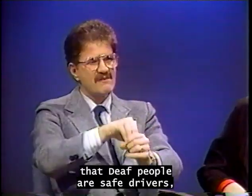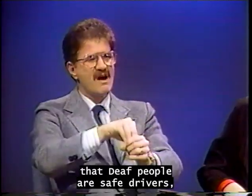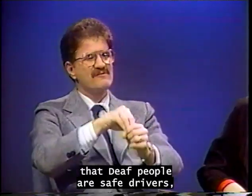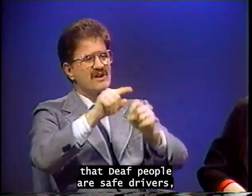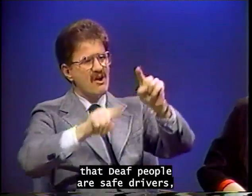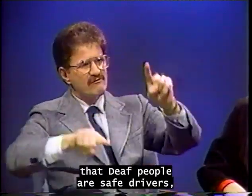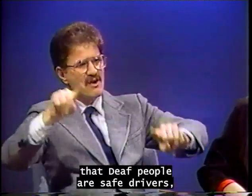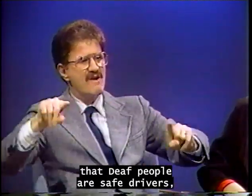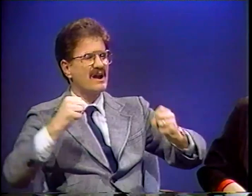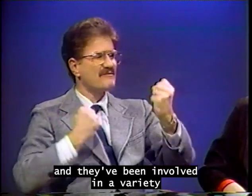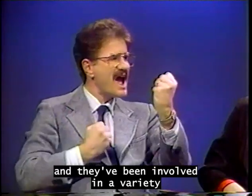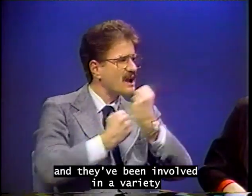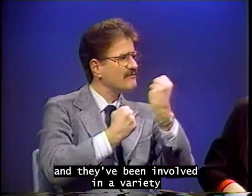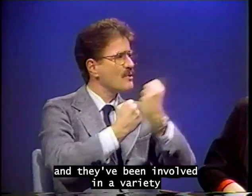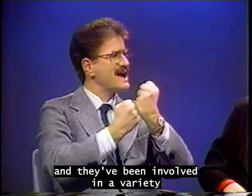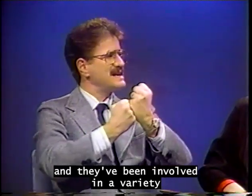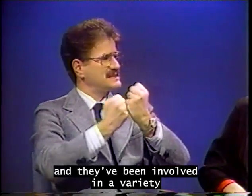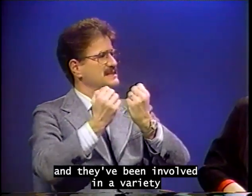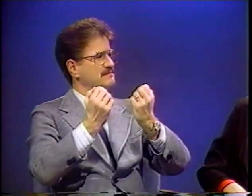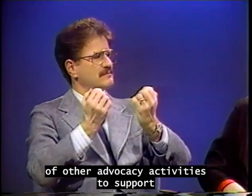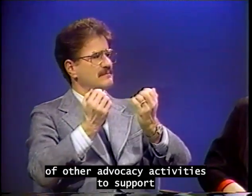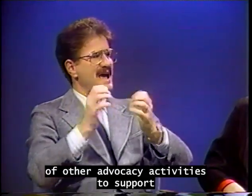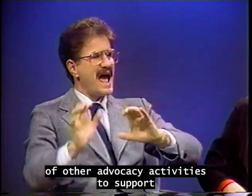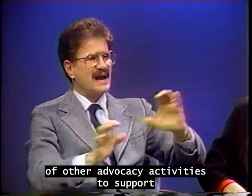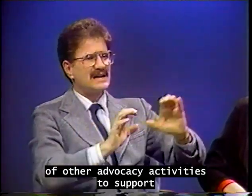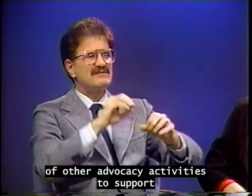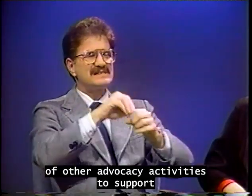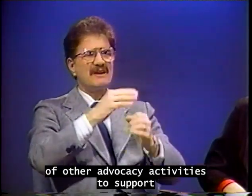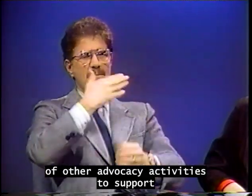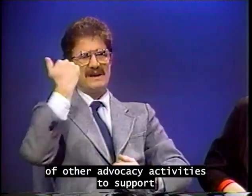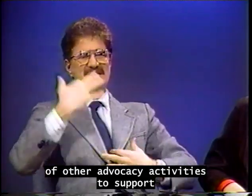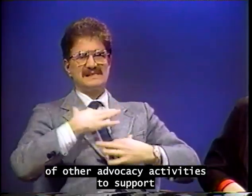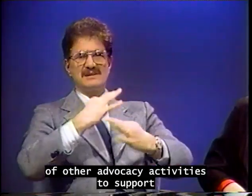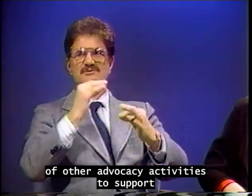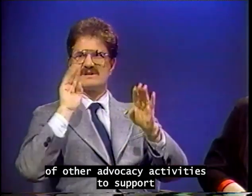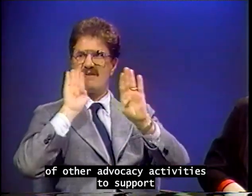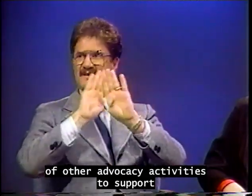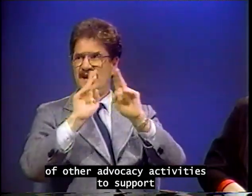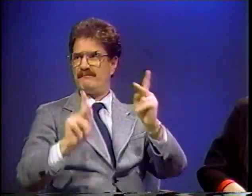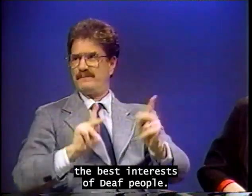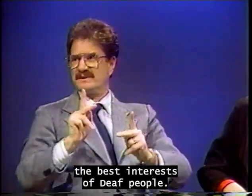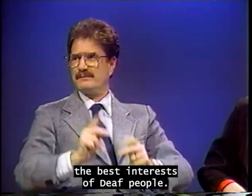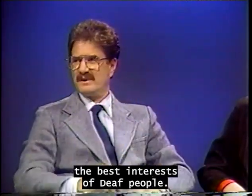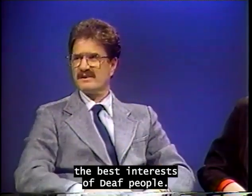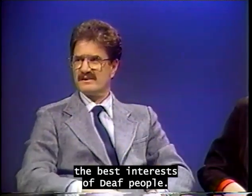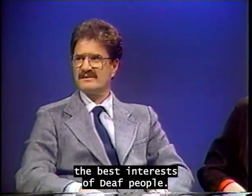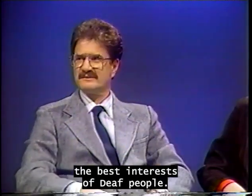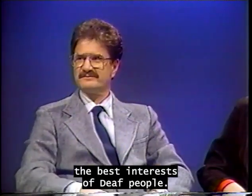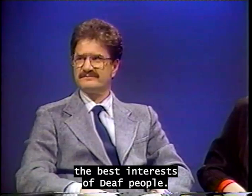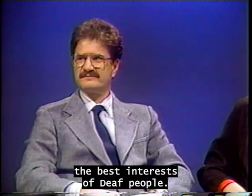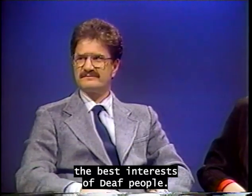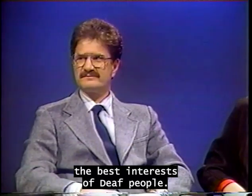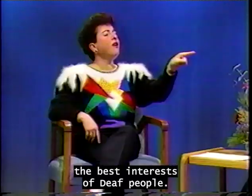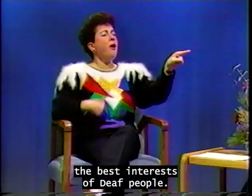drivers. And they've been involved in a variety of other advocacy activities to support the best interests of deaf people.